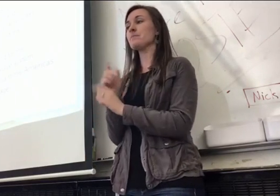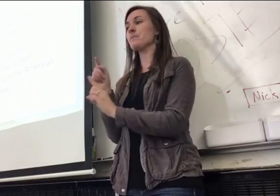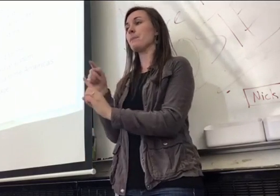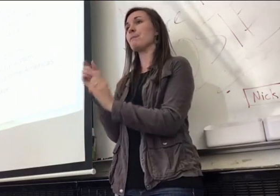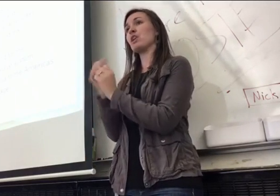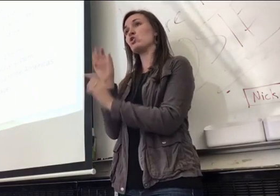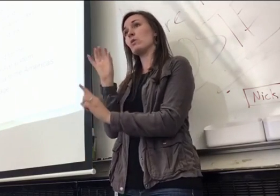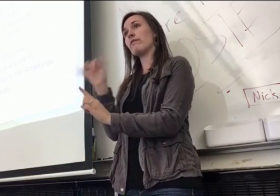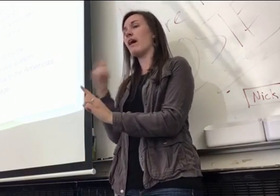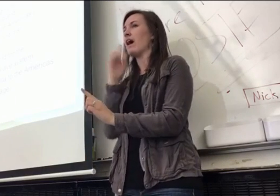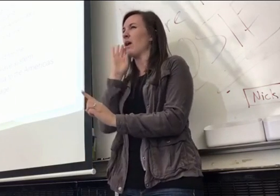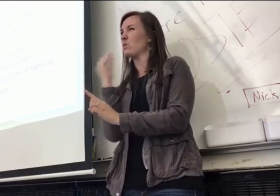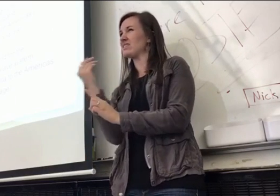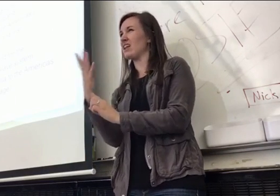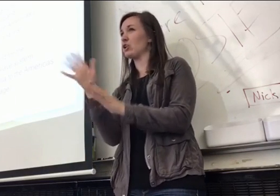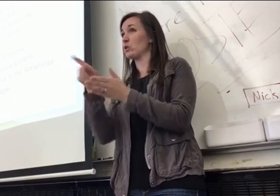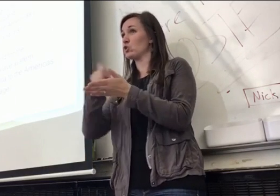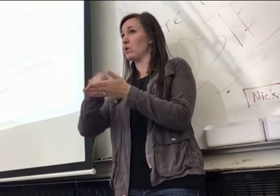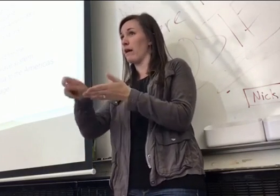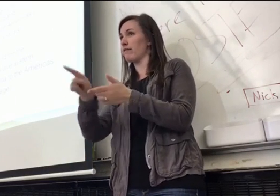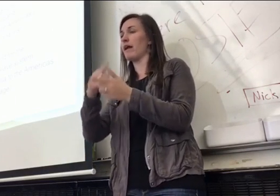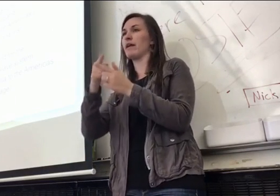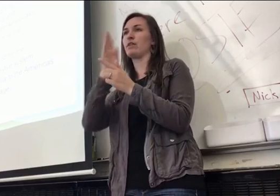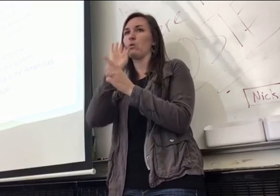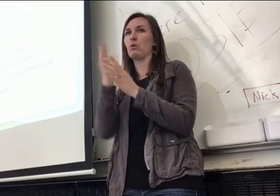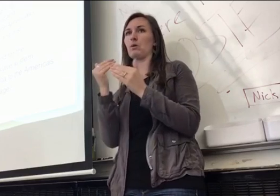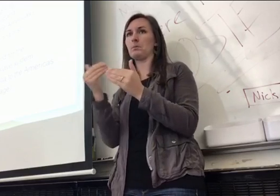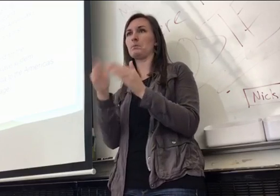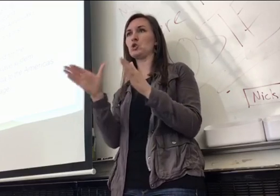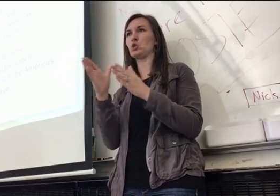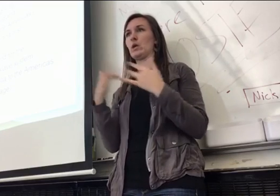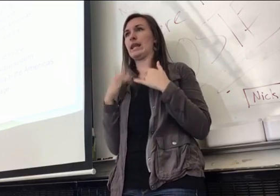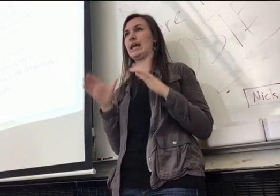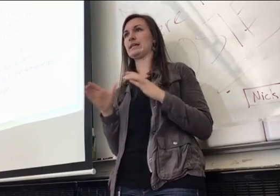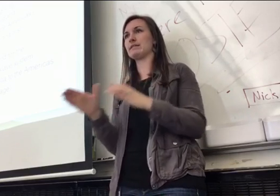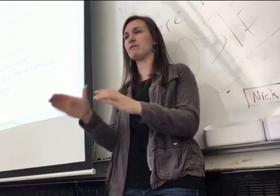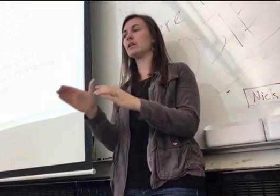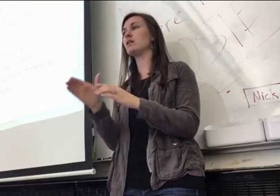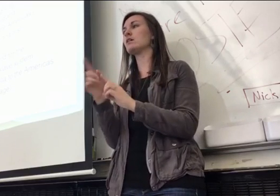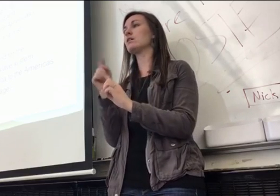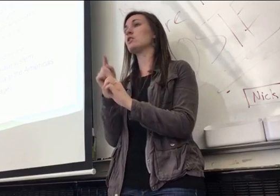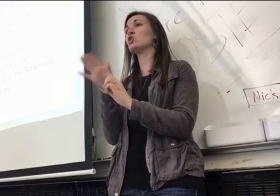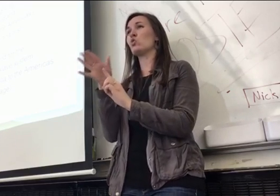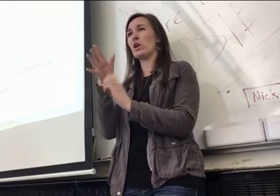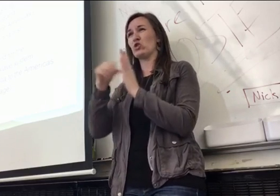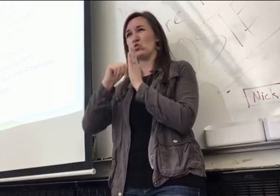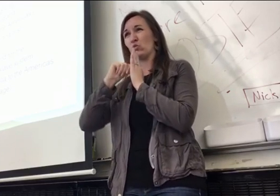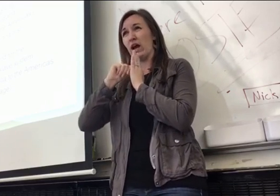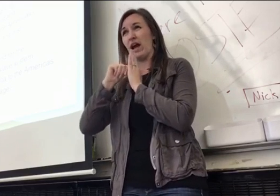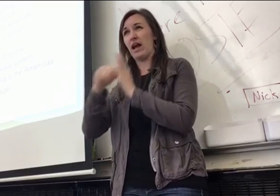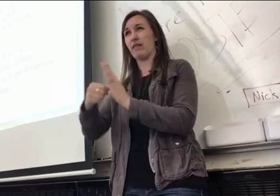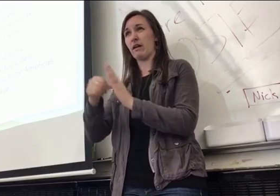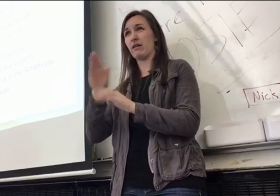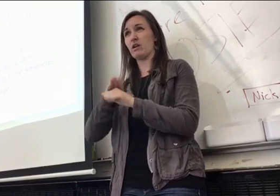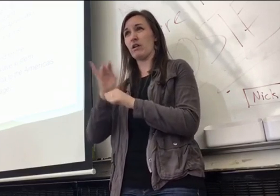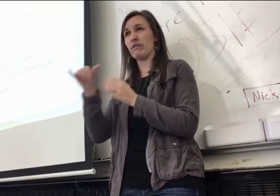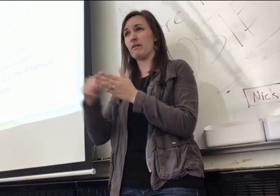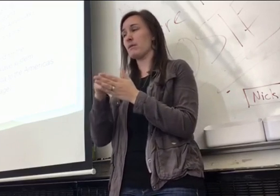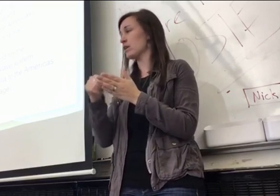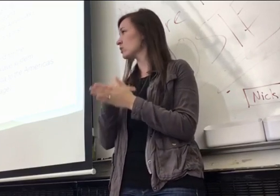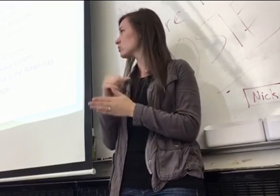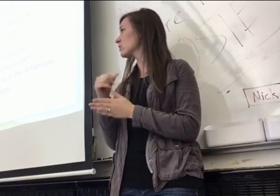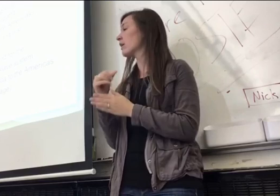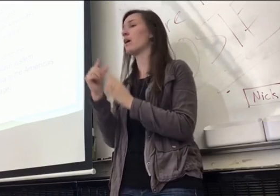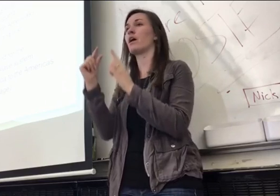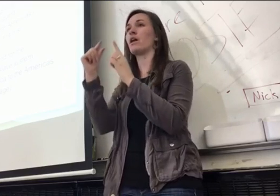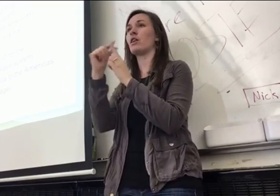to tell you what to highlight, and then we're going to do an activity, okay? So, things to highlight on this page. Okay? highlight